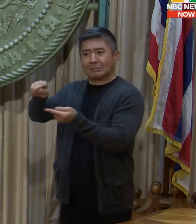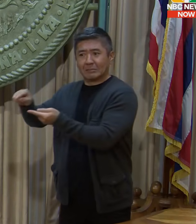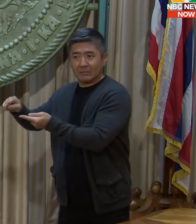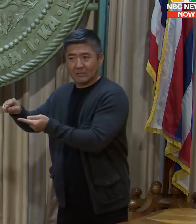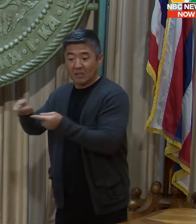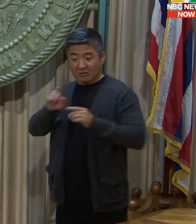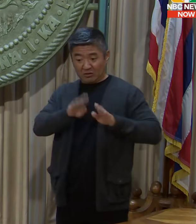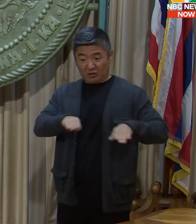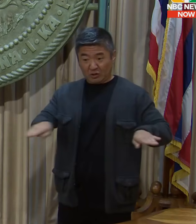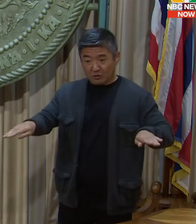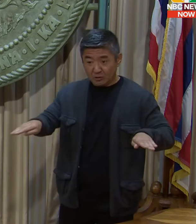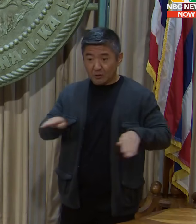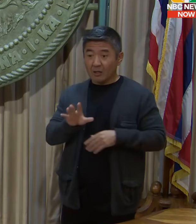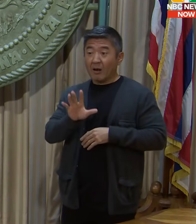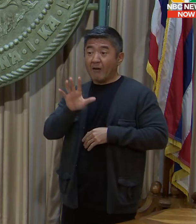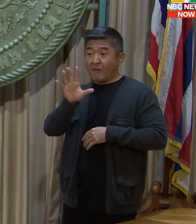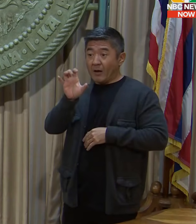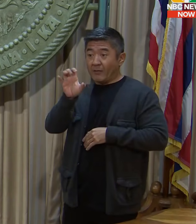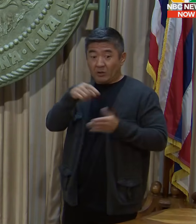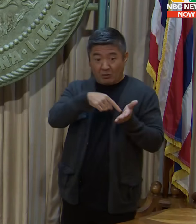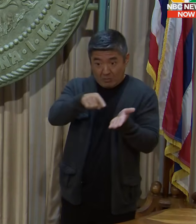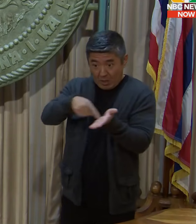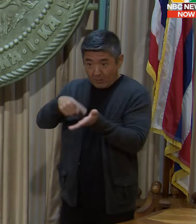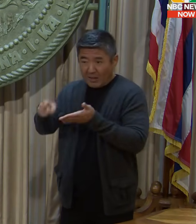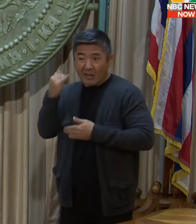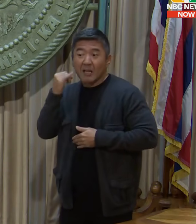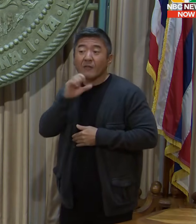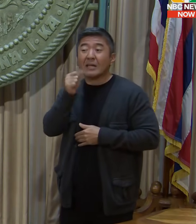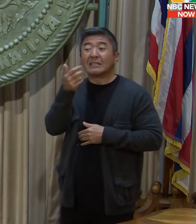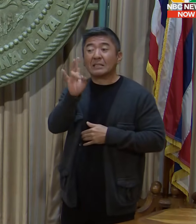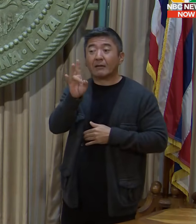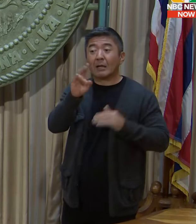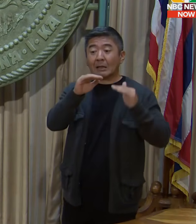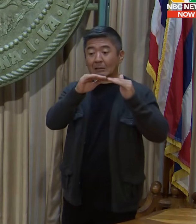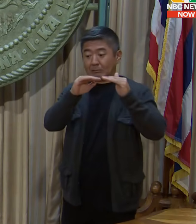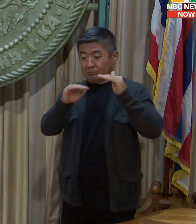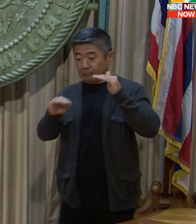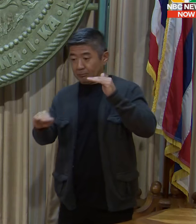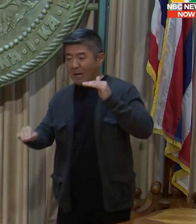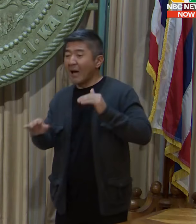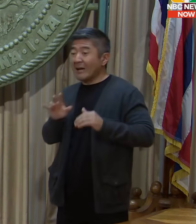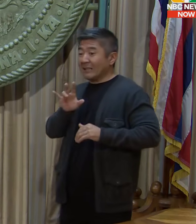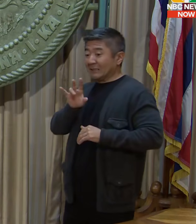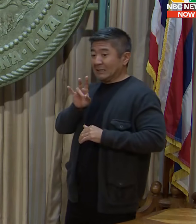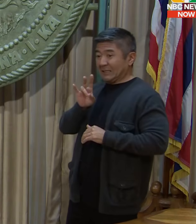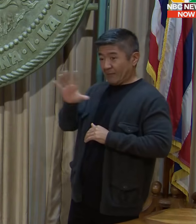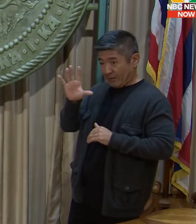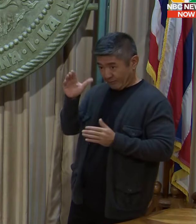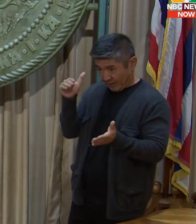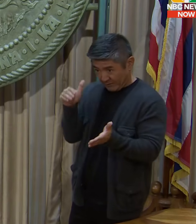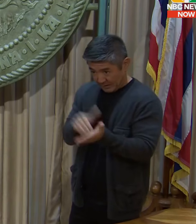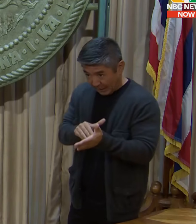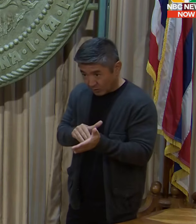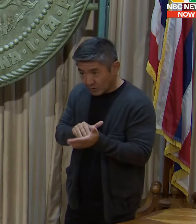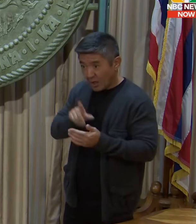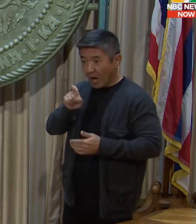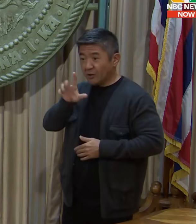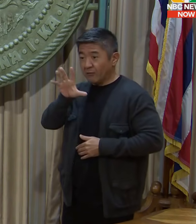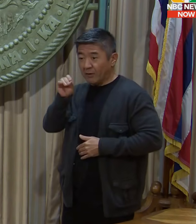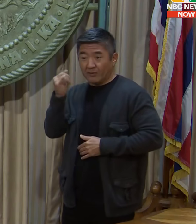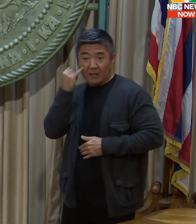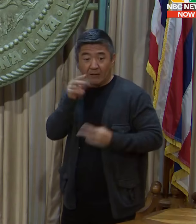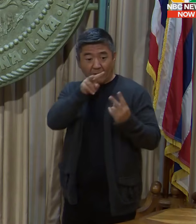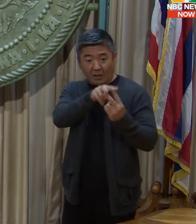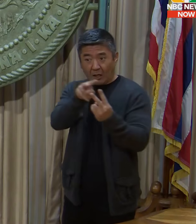child under 17. They start to phase down at $75,000 individual income, $150,000 joint, and they